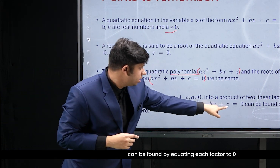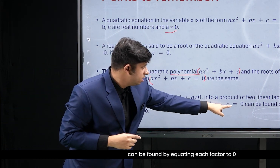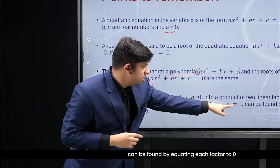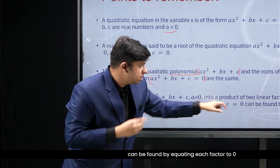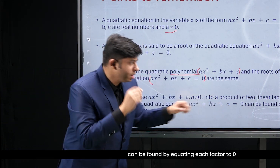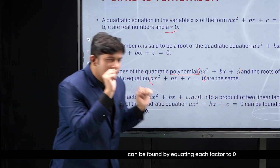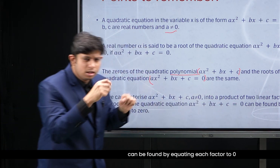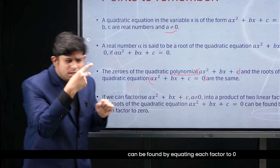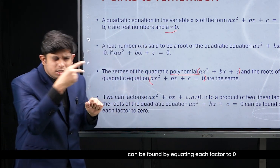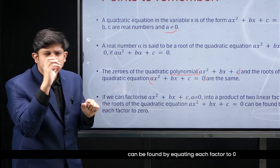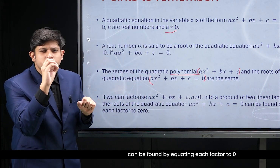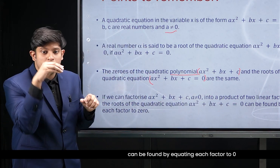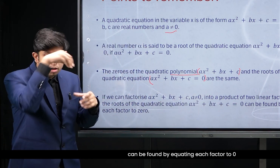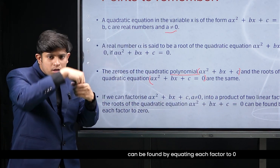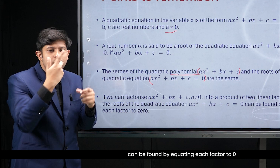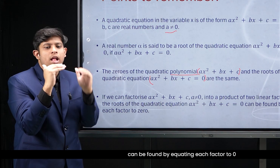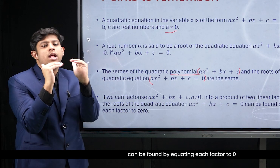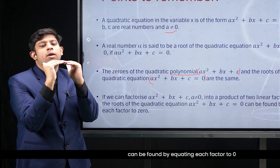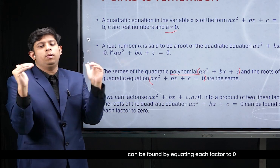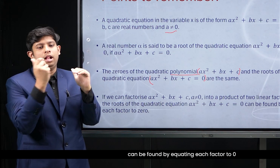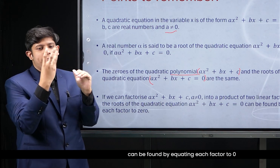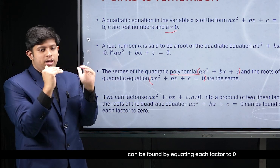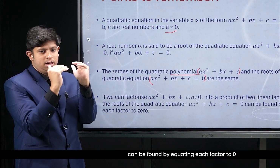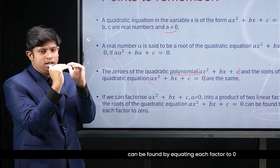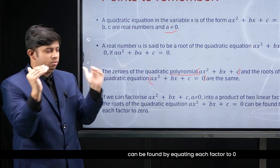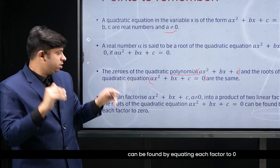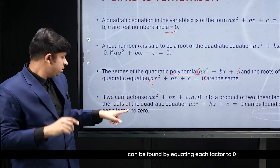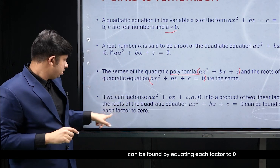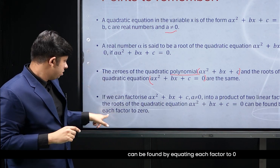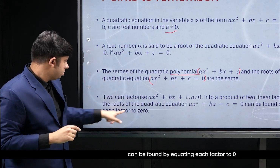be found by equating each factor to 0.